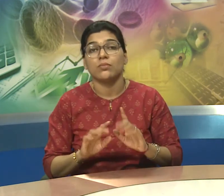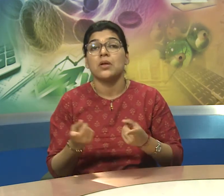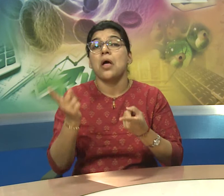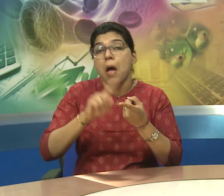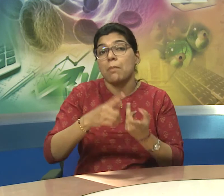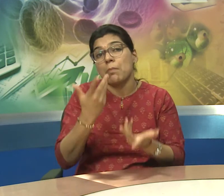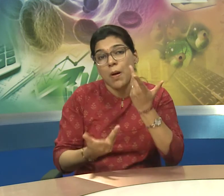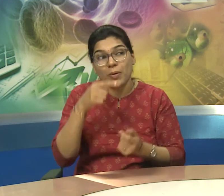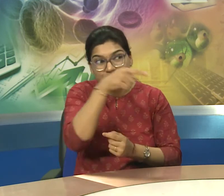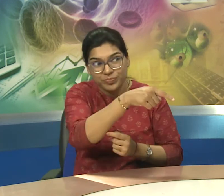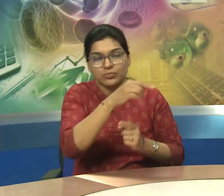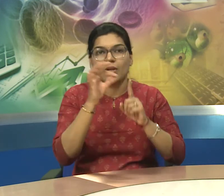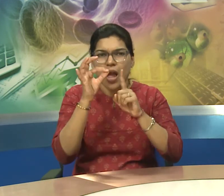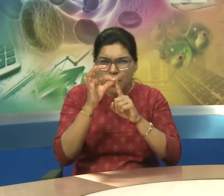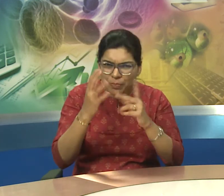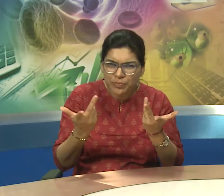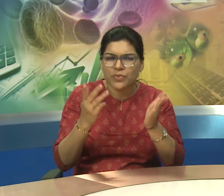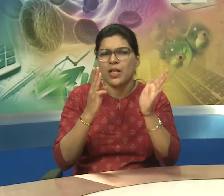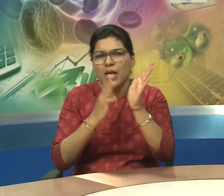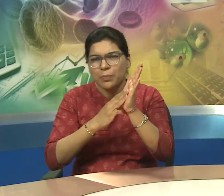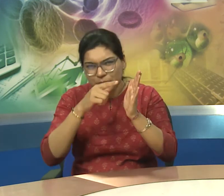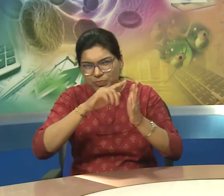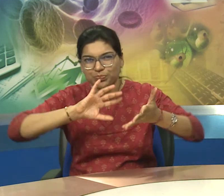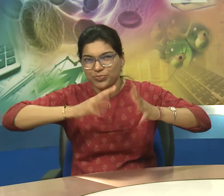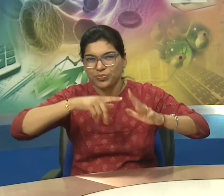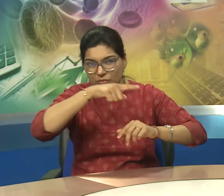provides financial support